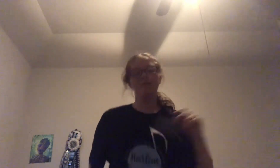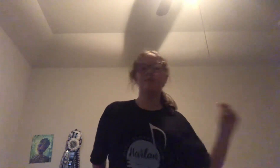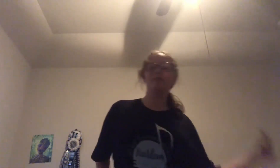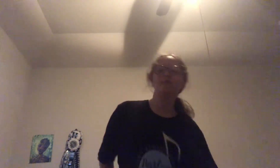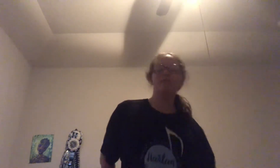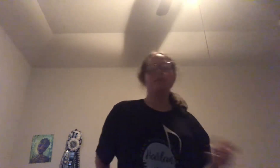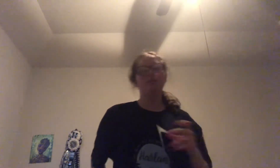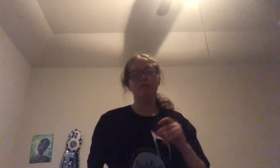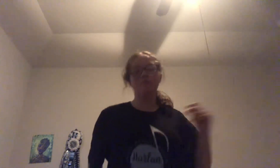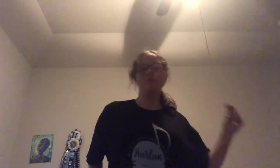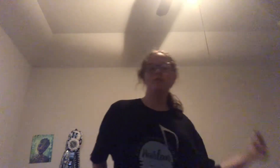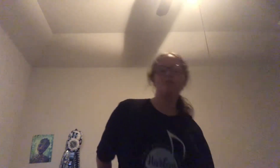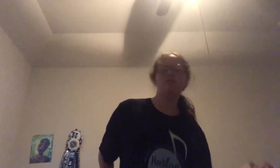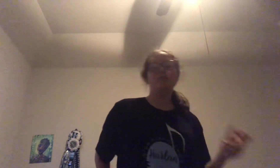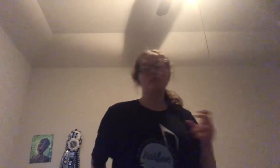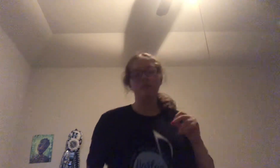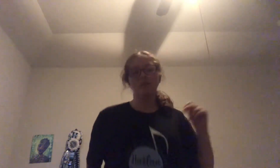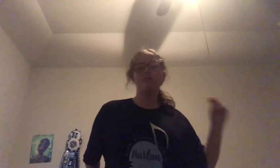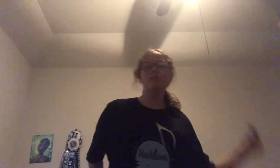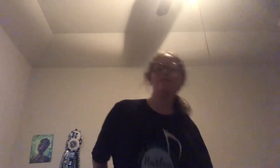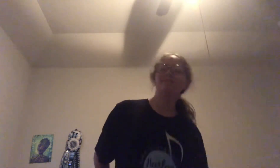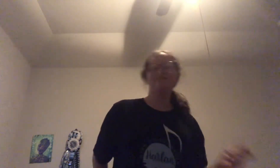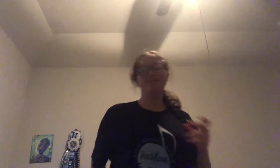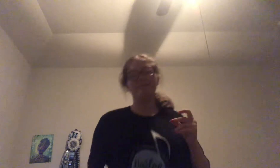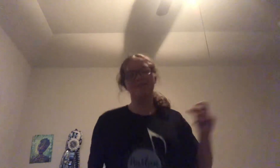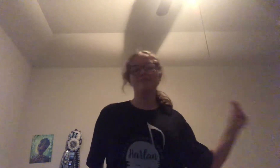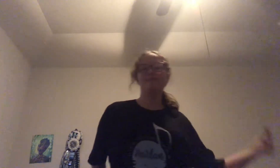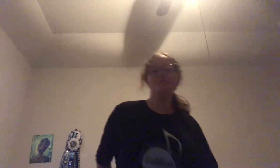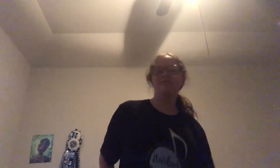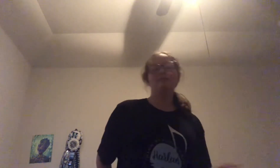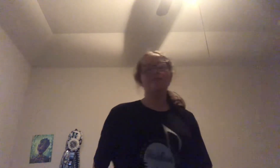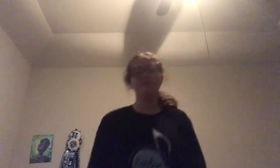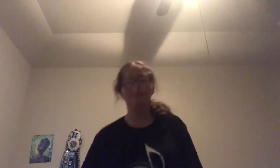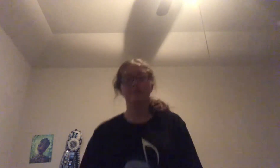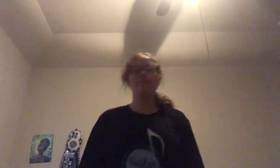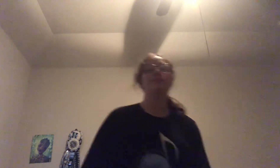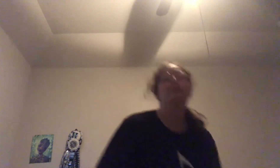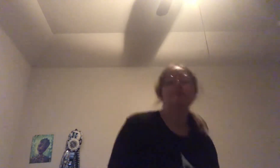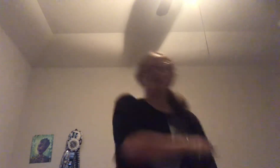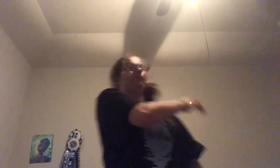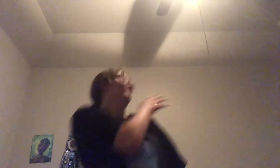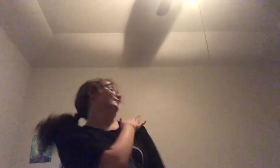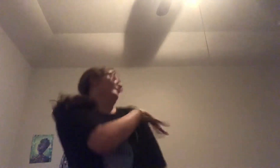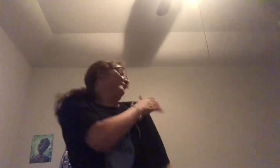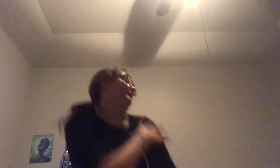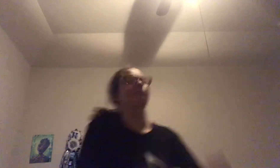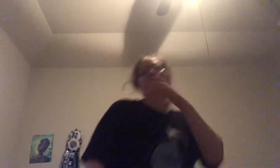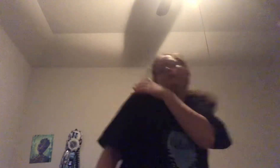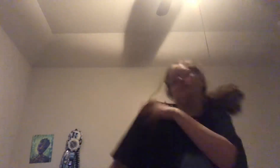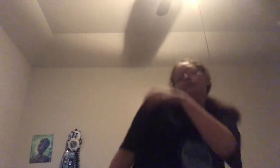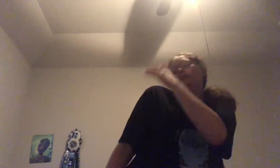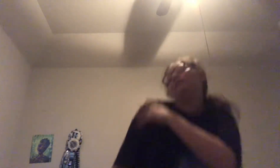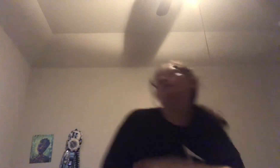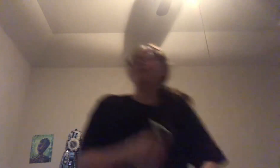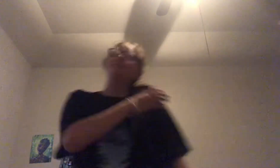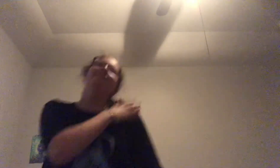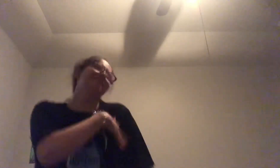-do-do-do-do-do-do-do-do-do-do-do-do This hit that ice cold